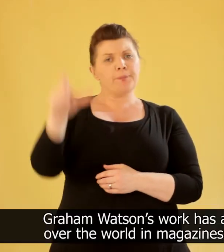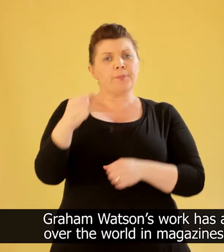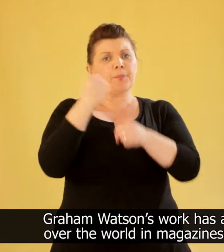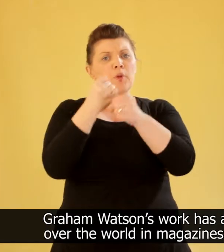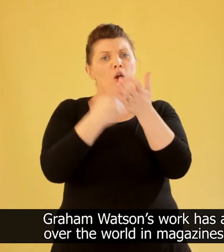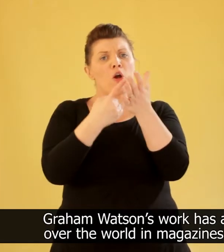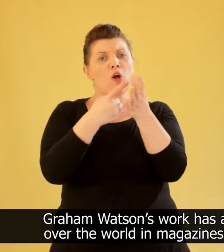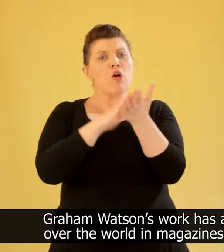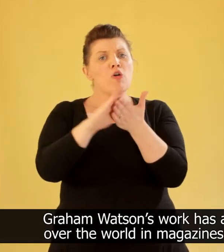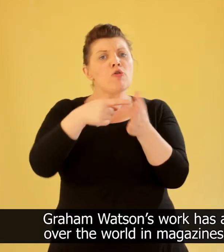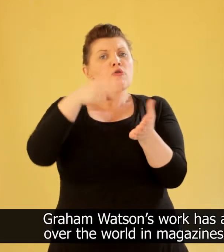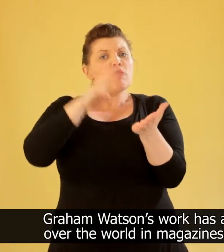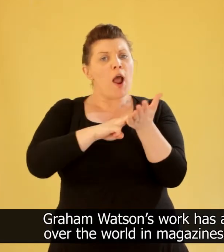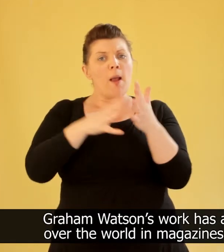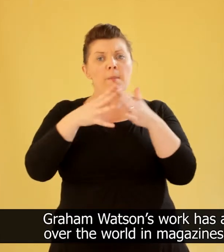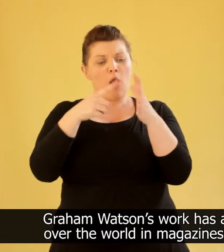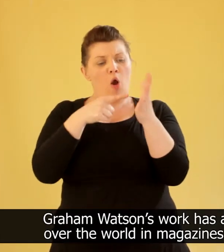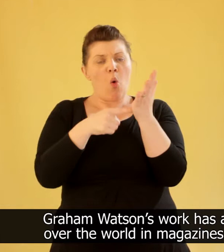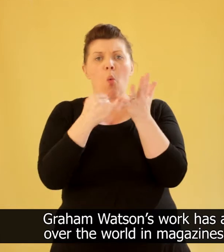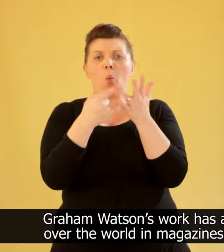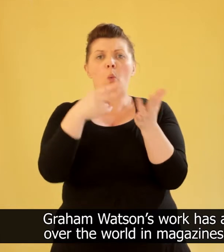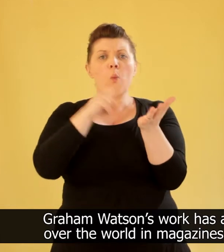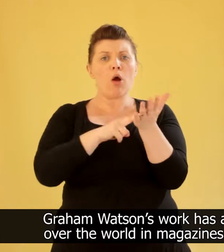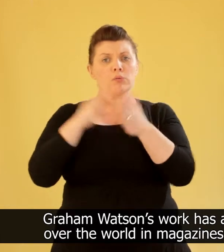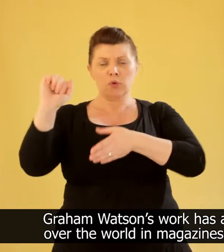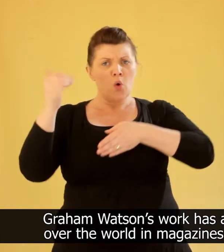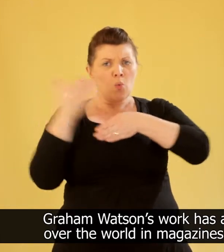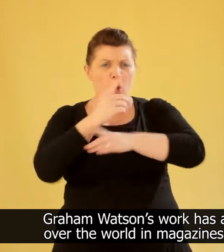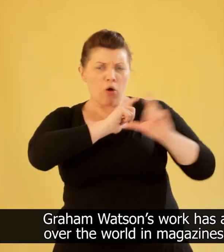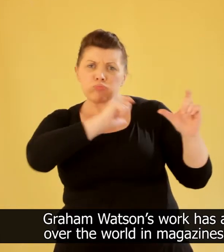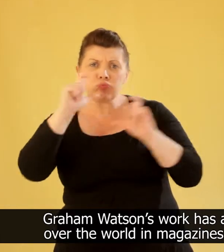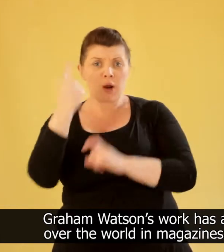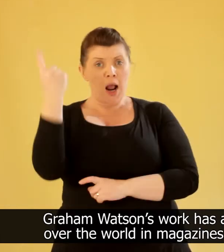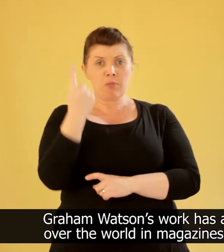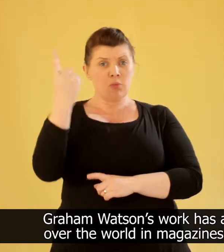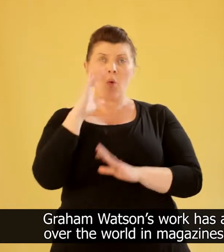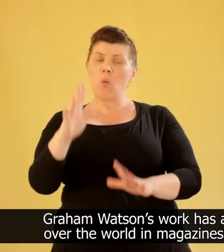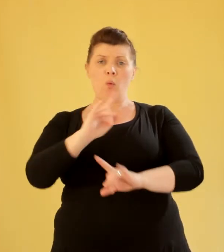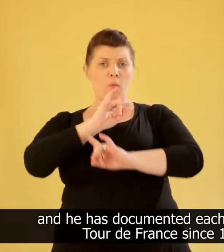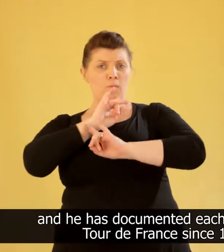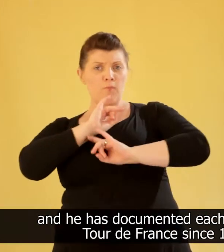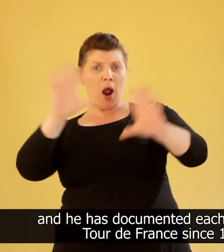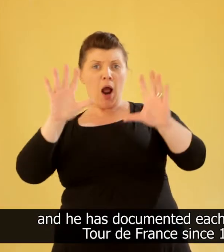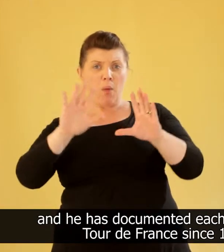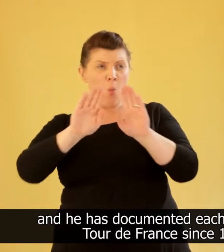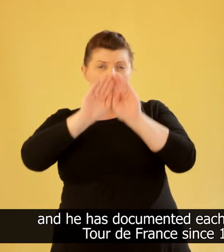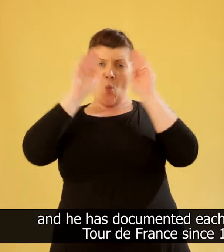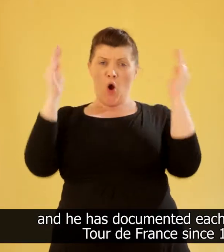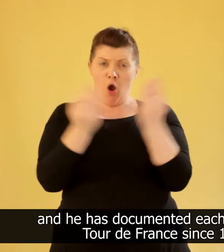Graham Watson's work has appeared all over the world in magazines and books, and he has documented each